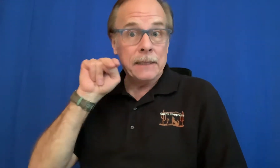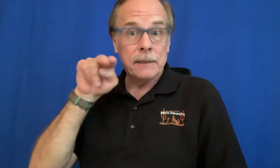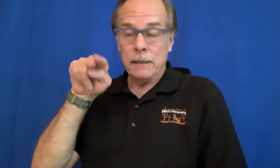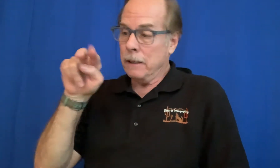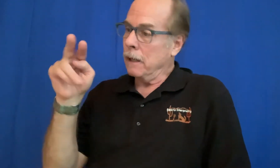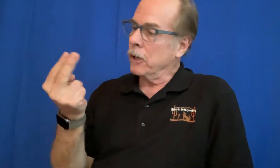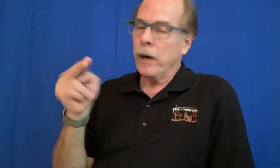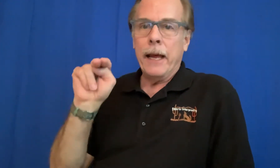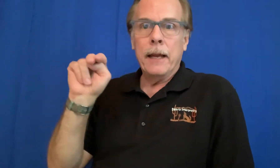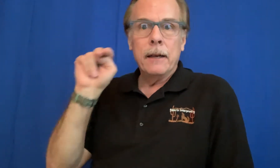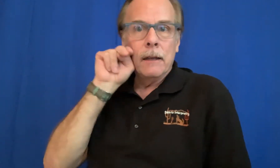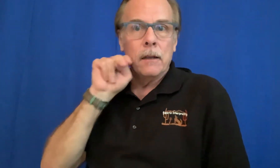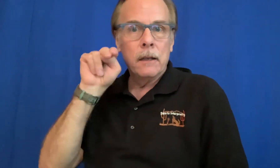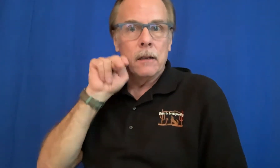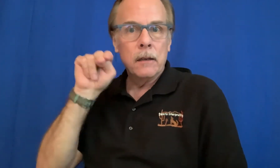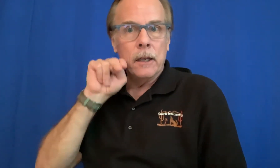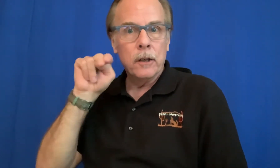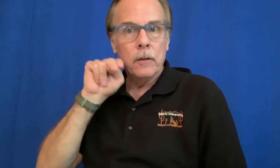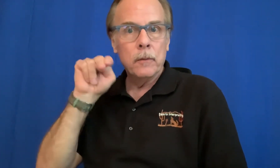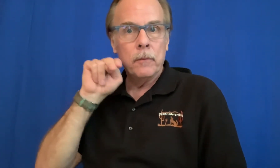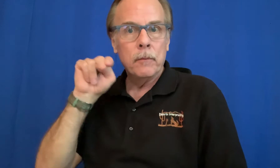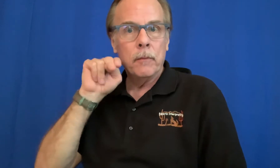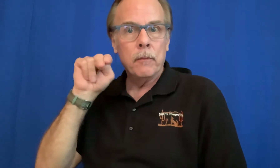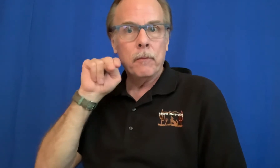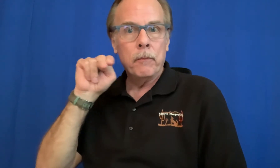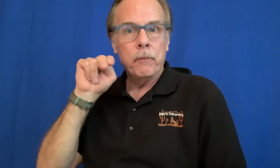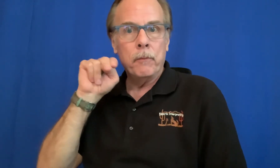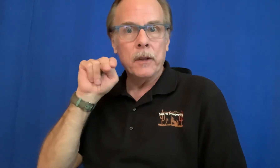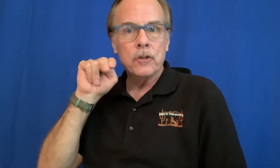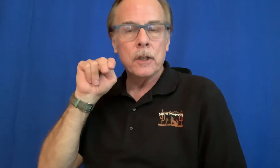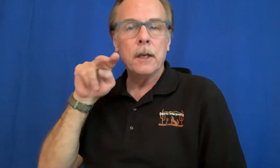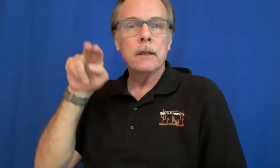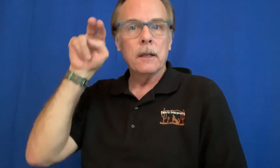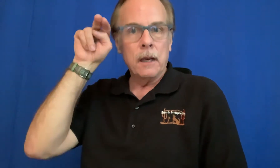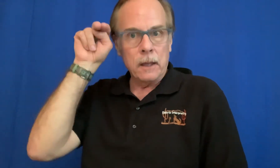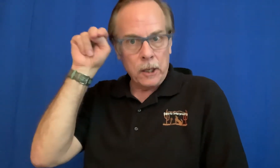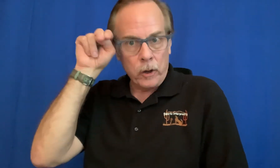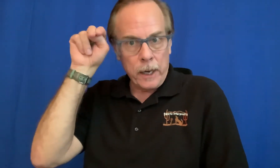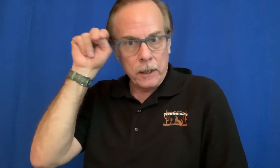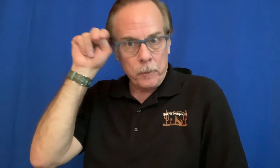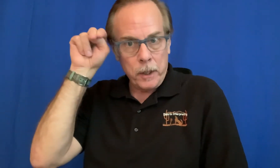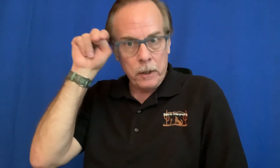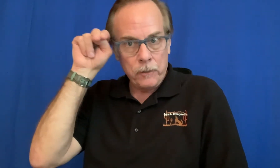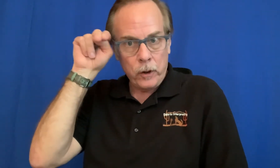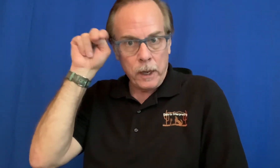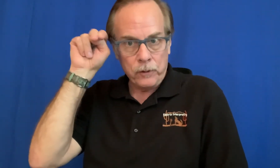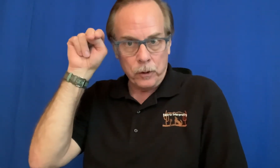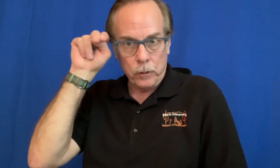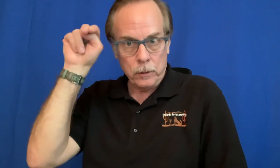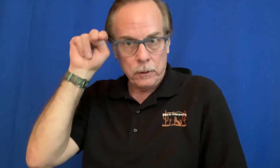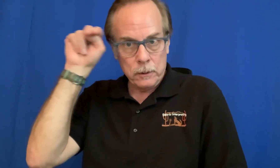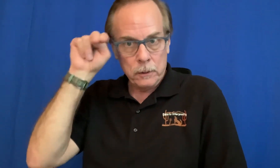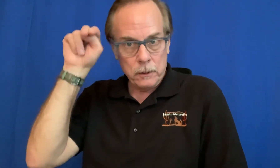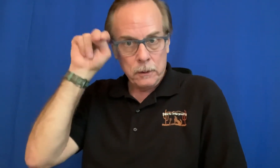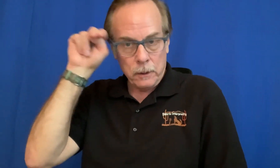Niece, the letter N here by the cheek, and the letter N up here for nephew, like